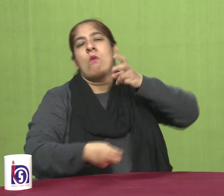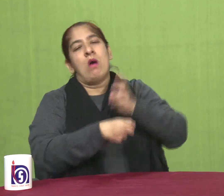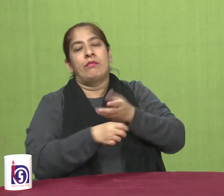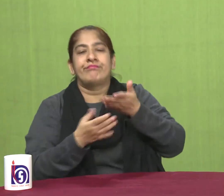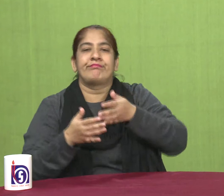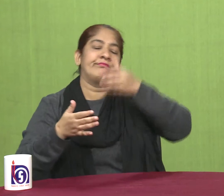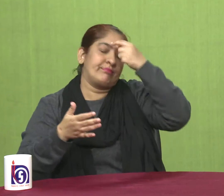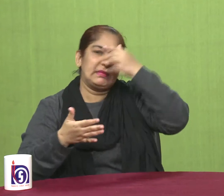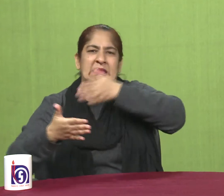difficulty.